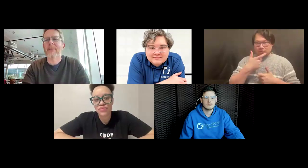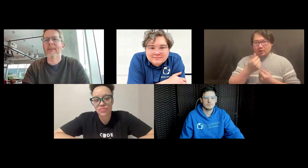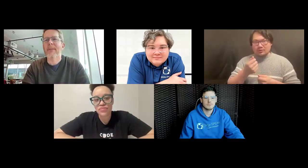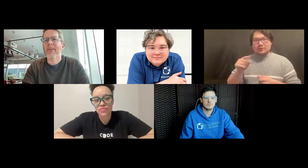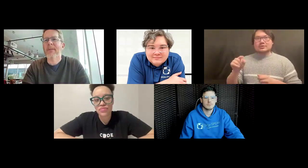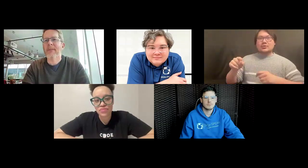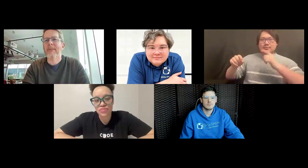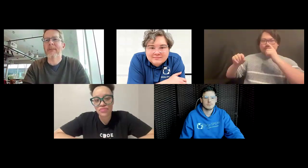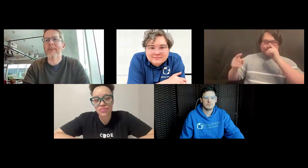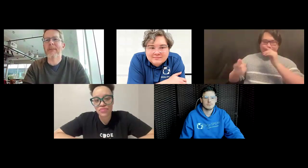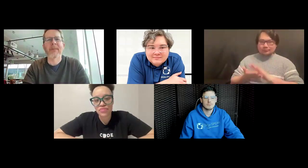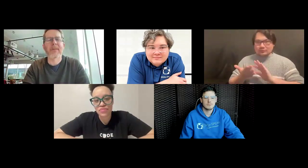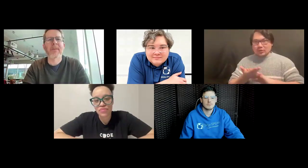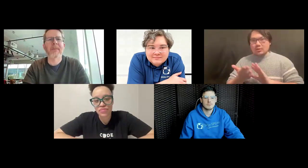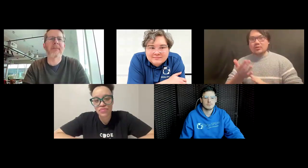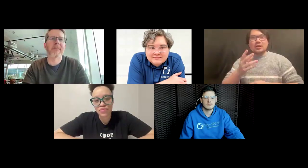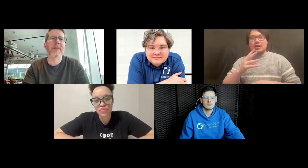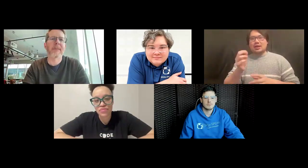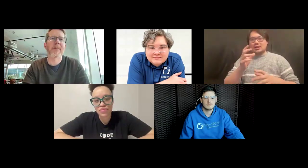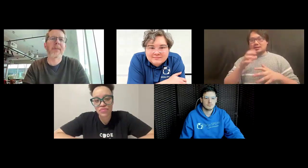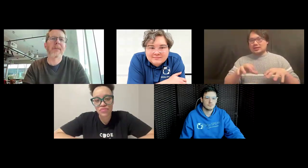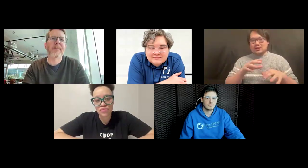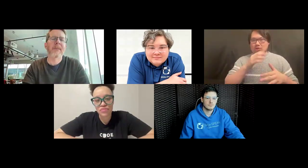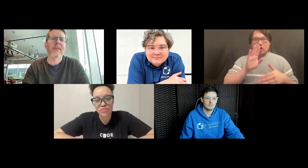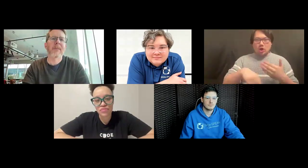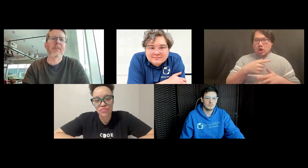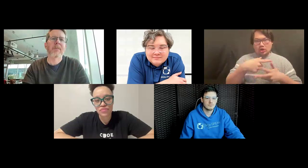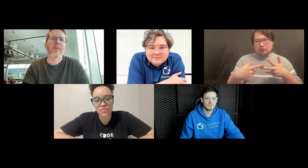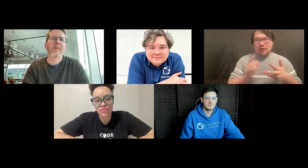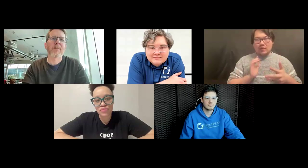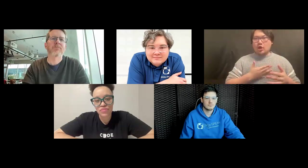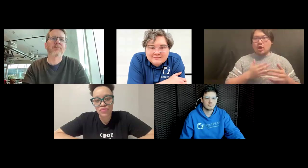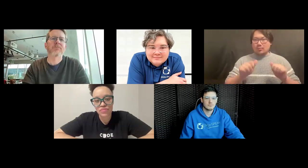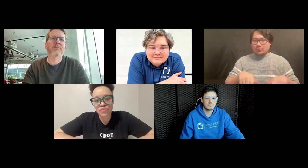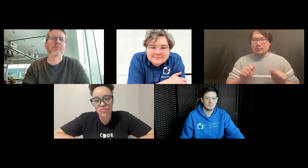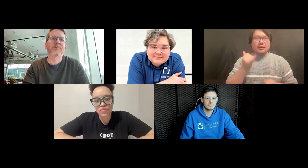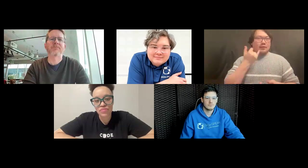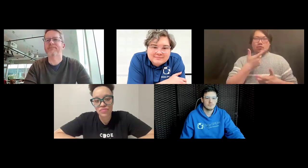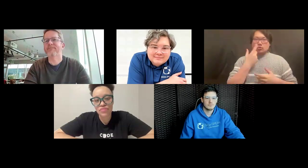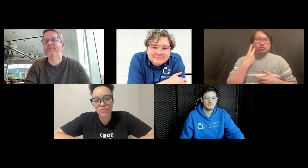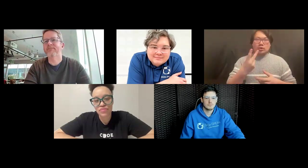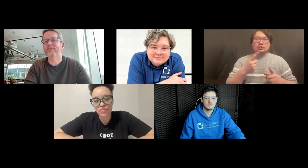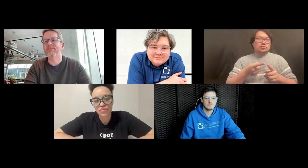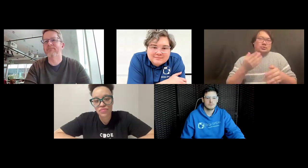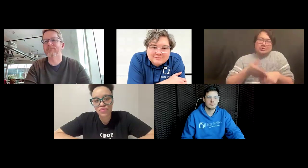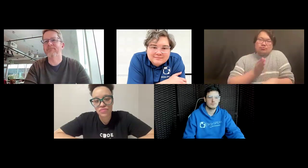our API. And so we're Yeah, cool. operating in that sense. And so,